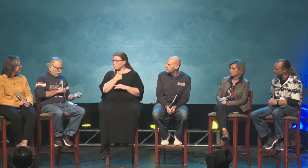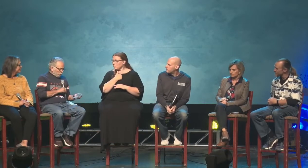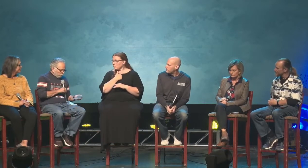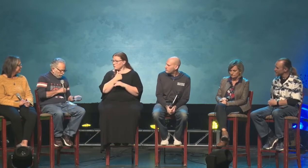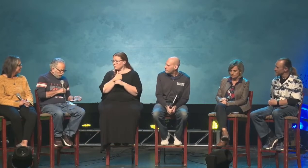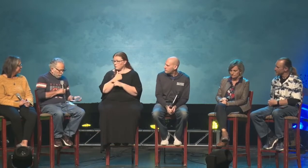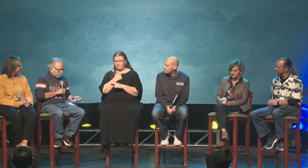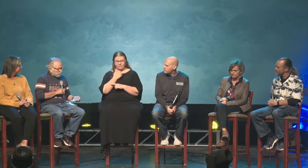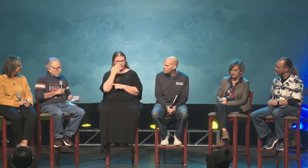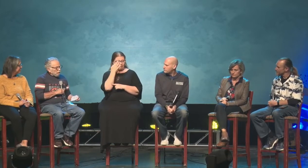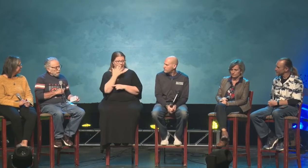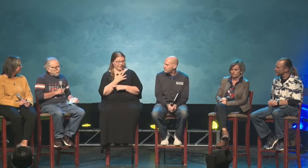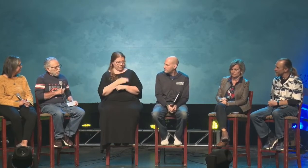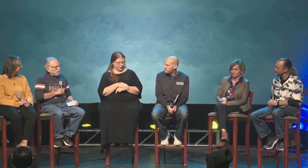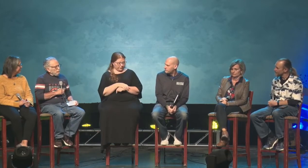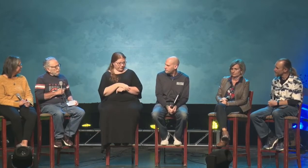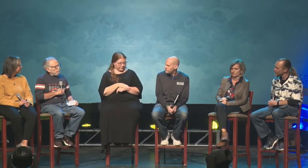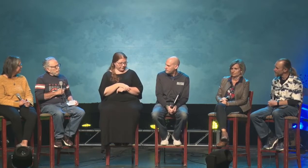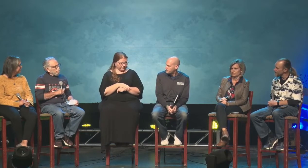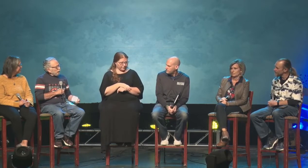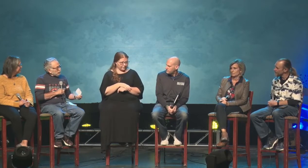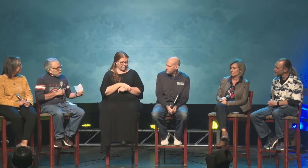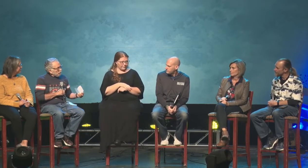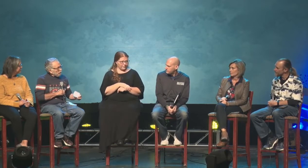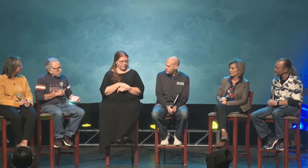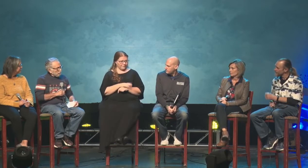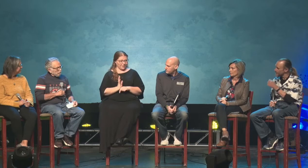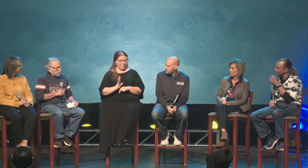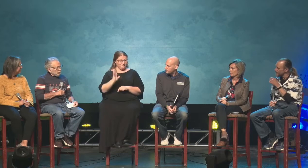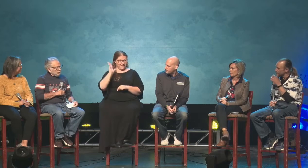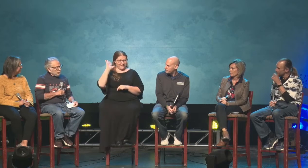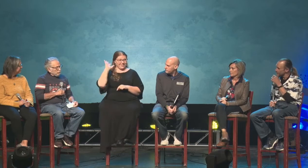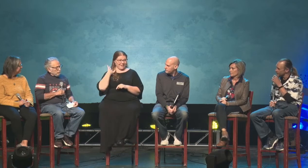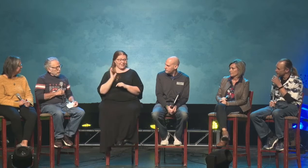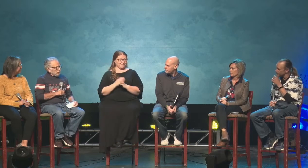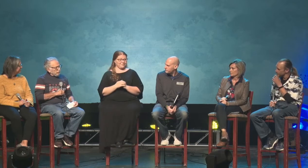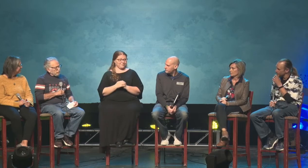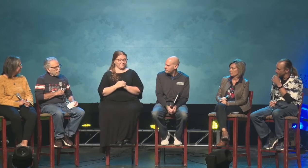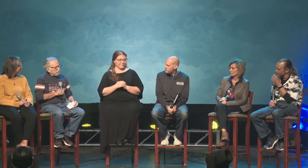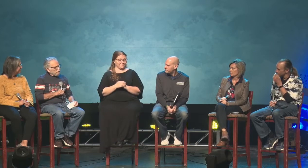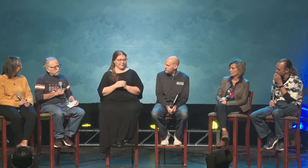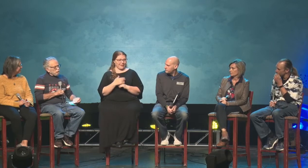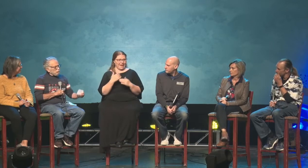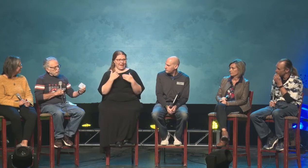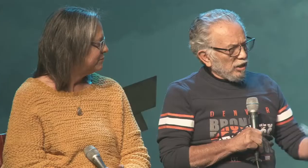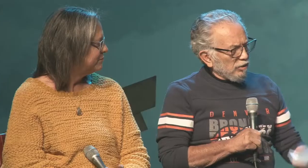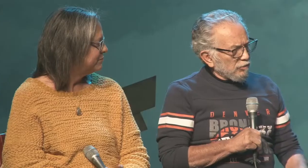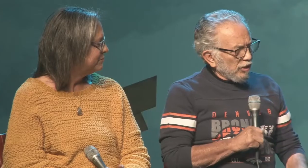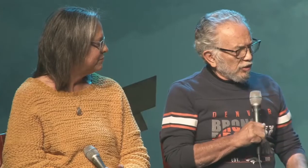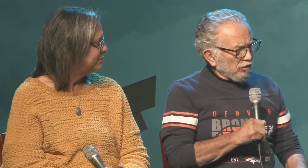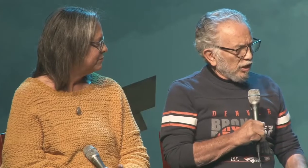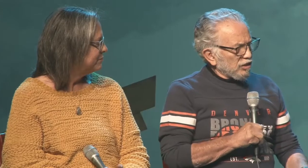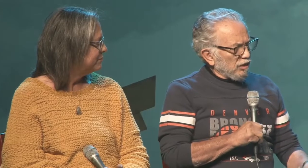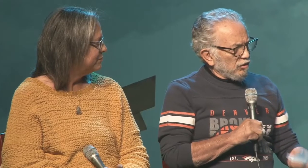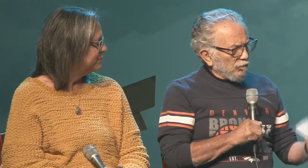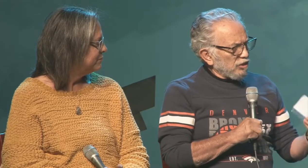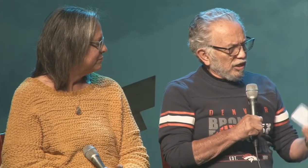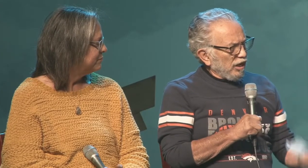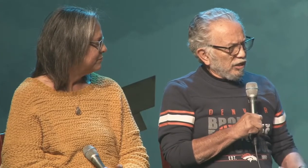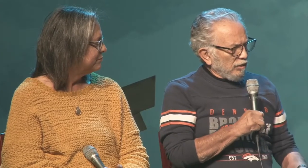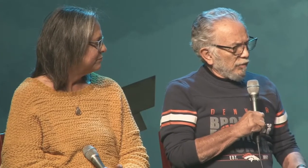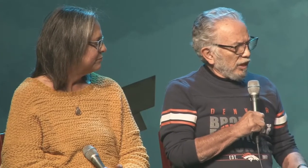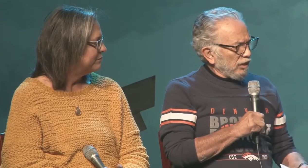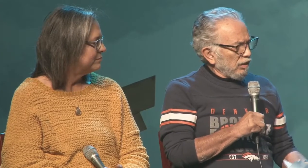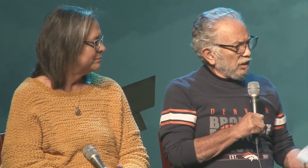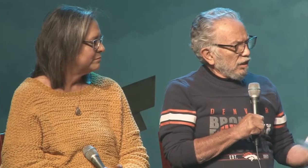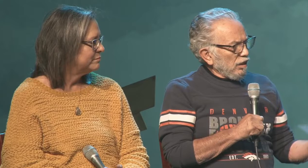Well, Pastor, back in the day, I had this one woman I was married to, and I was too busy